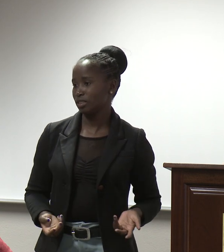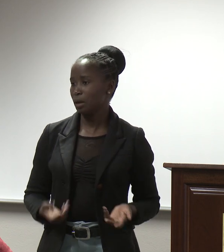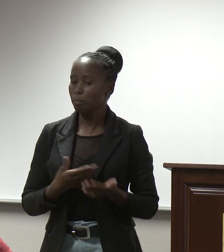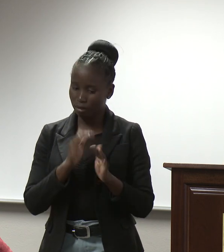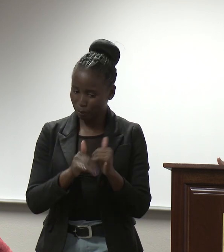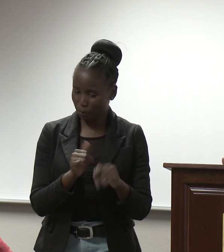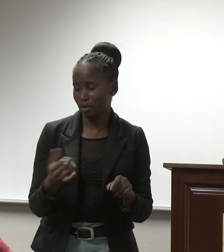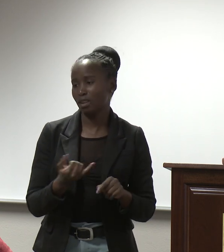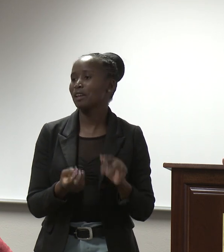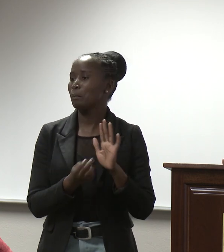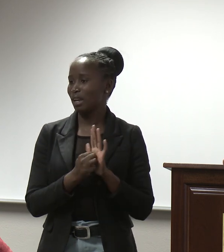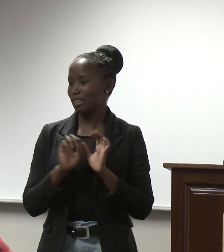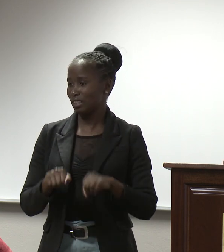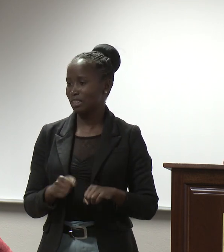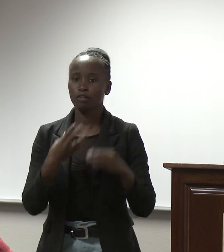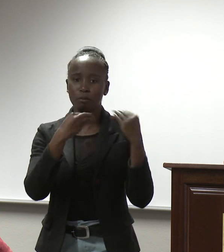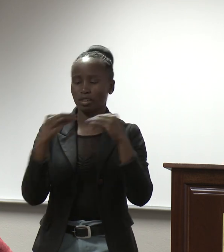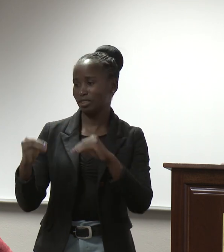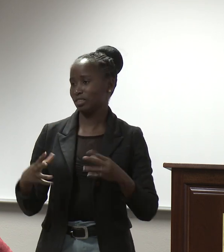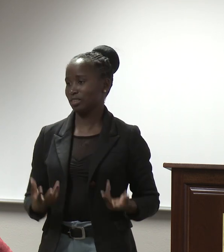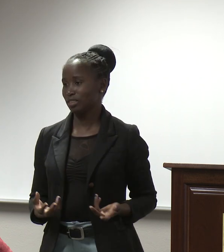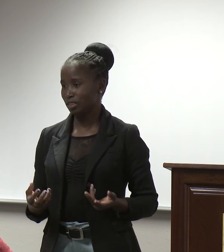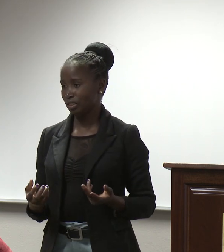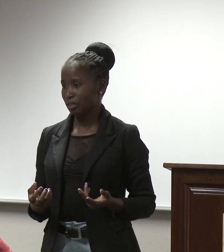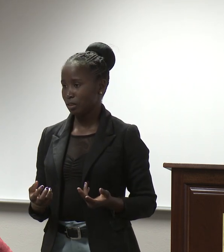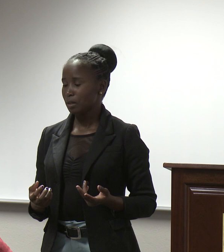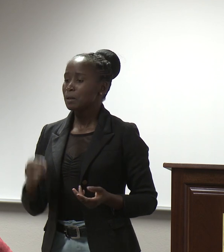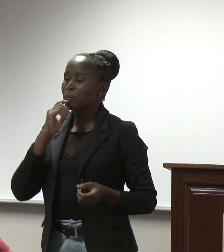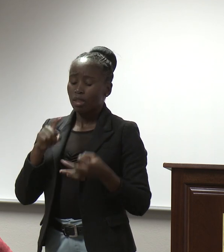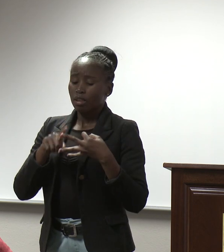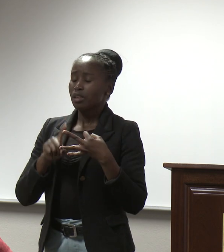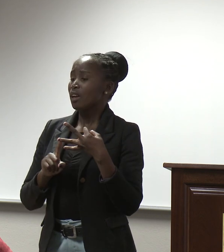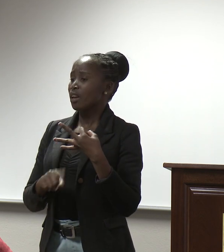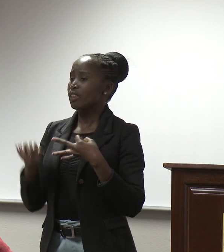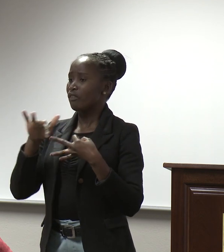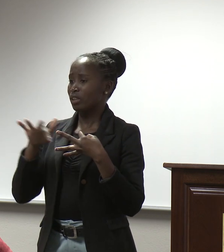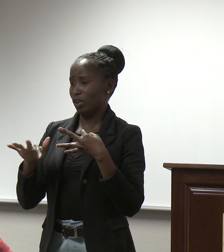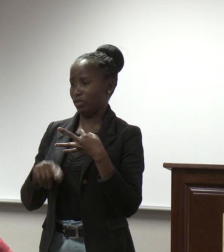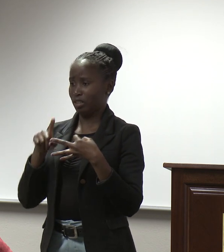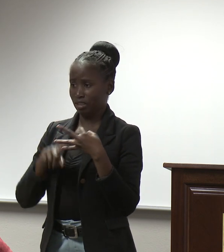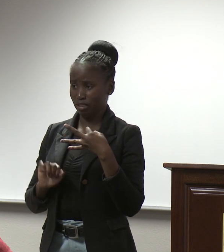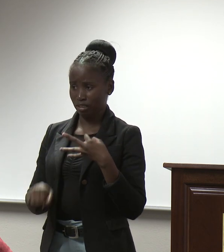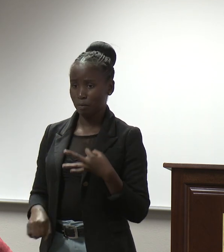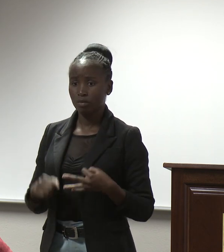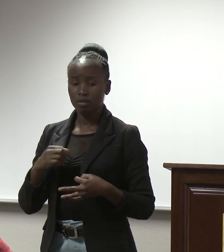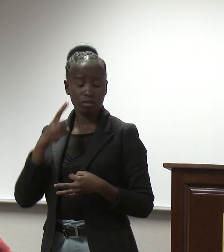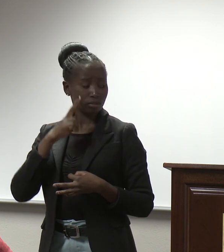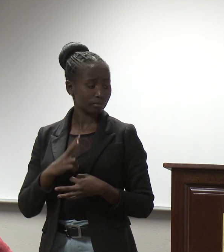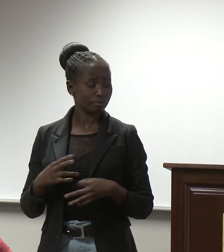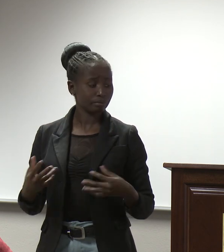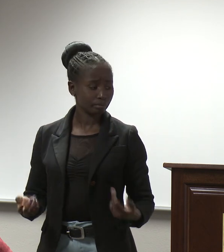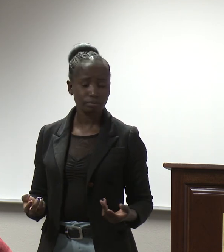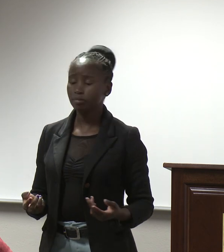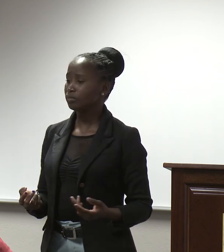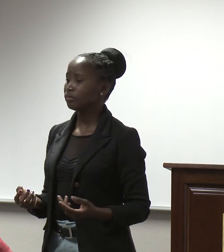market. And you are a business enterprise. These are the three phases. In my university, I can see the phases because I work